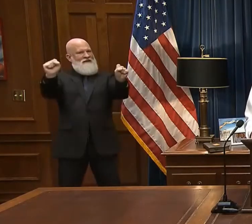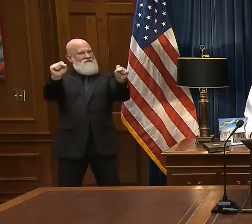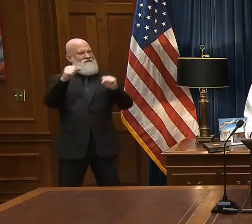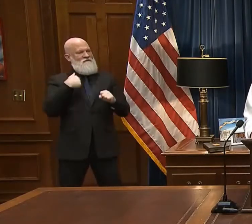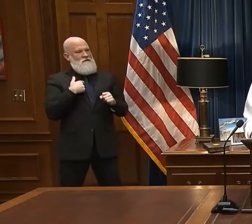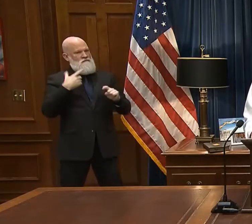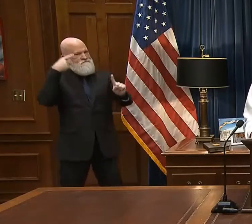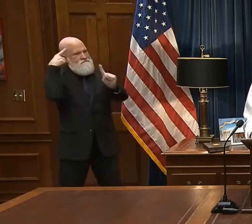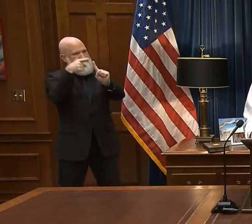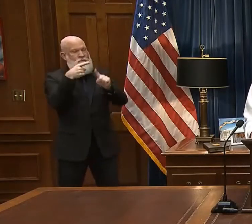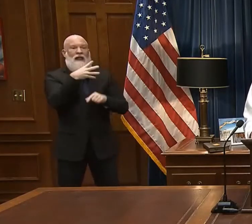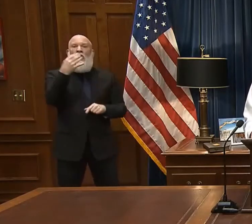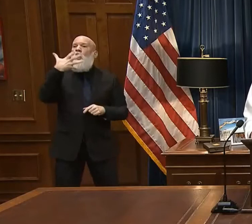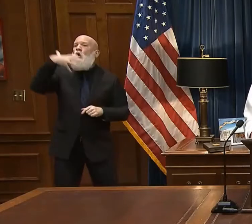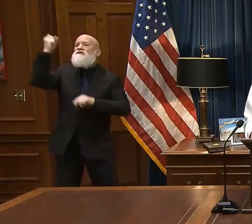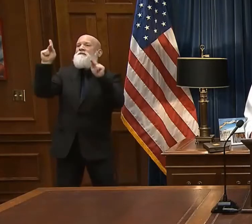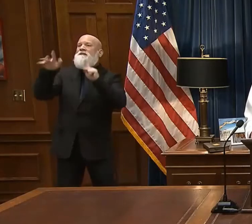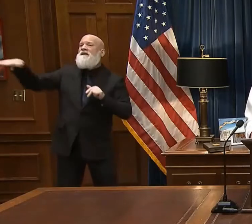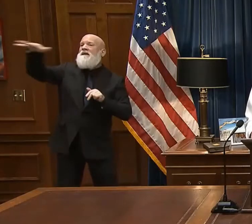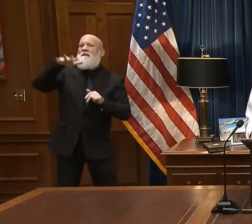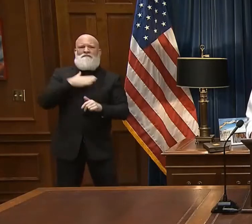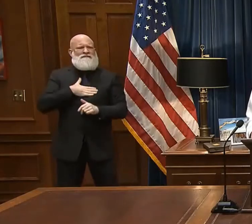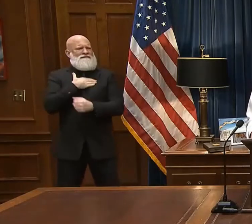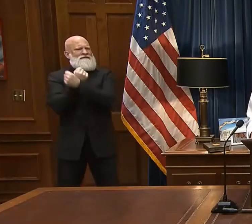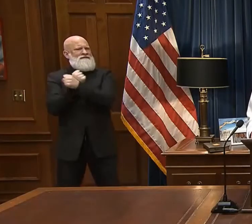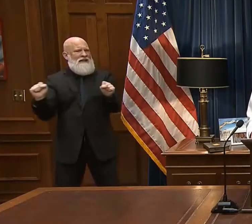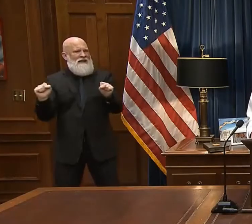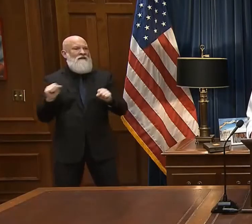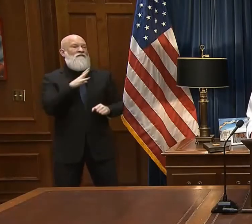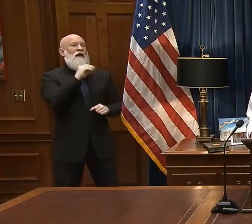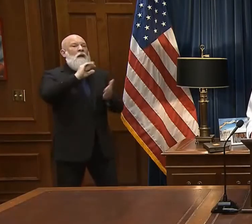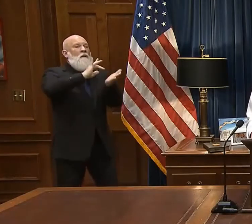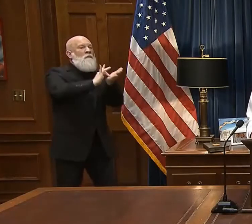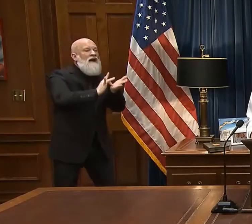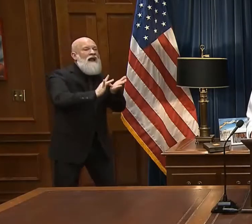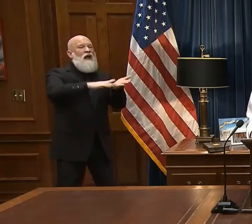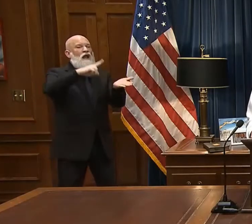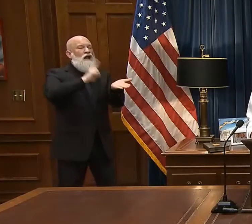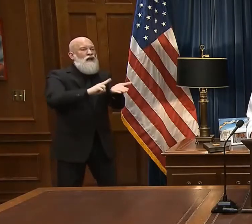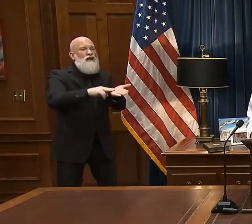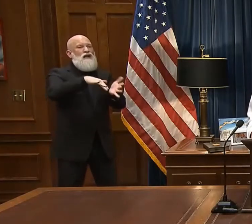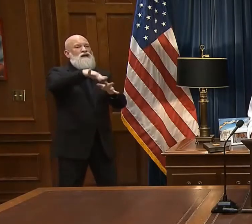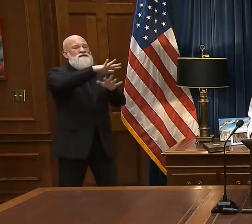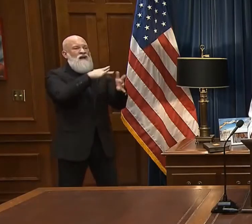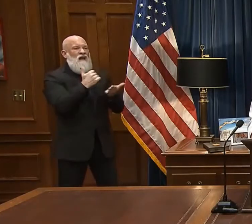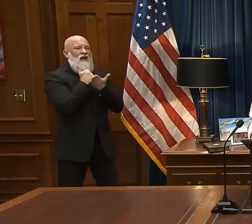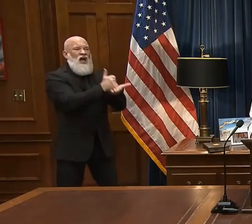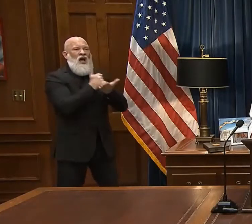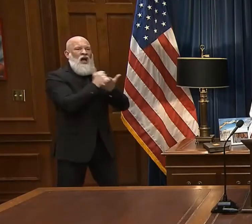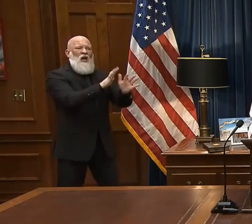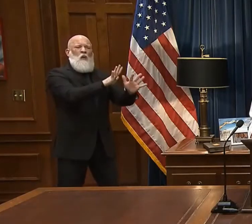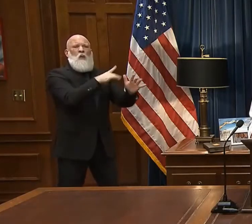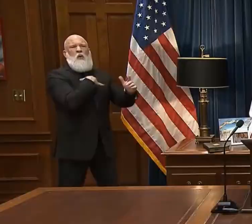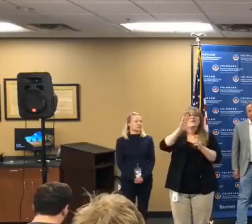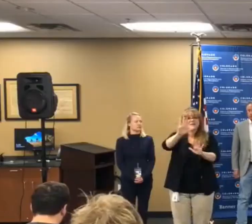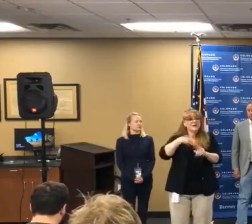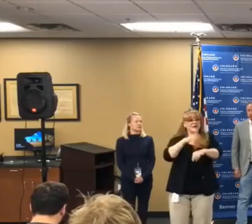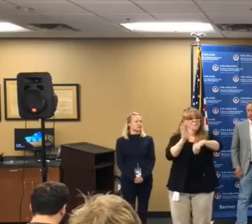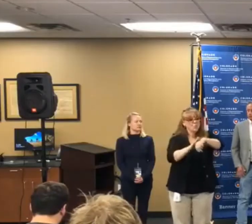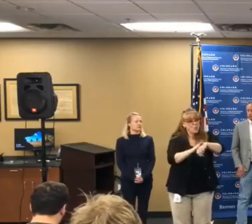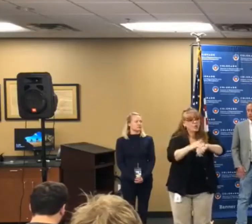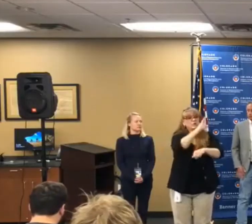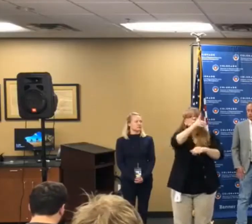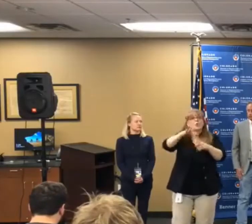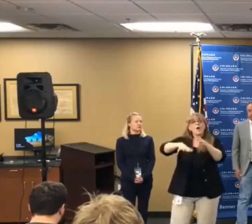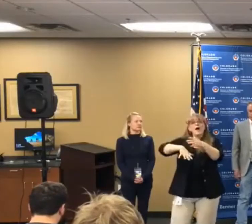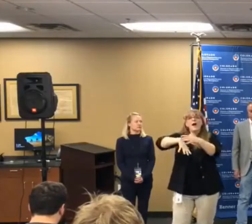and the medically fragile. Please continue to follow the guidance of healthcare professionals by using best practices. We all need